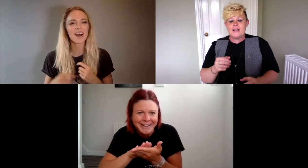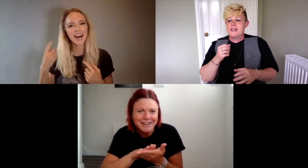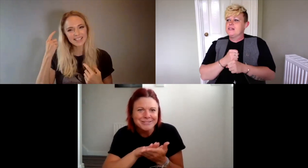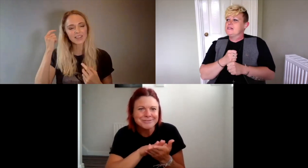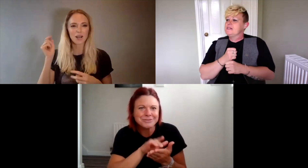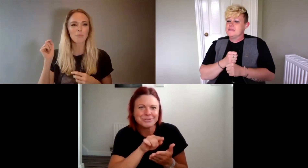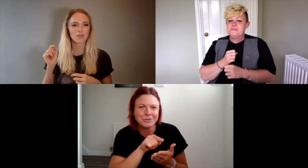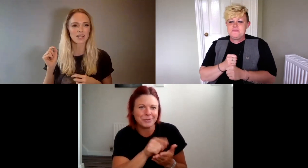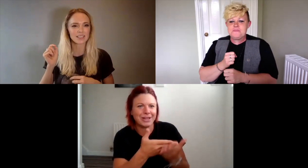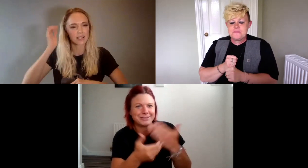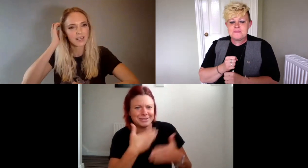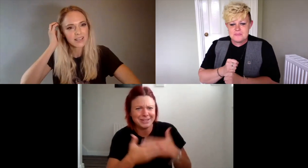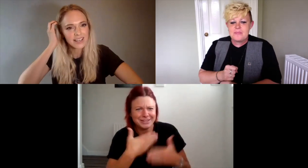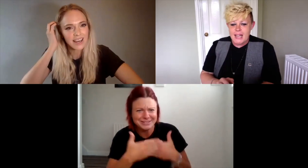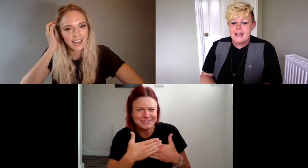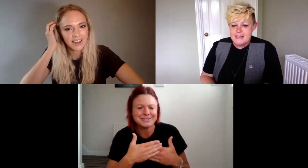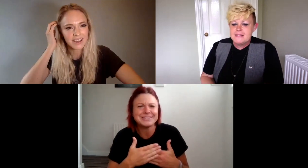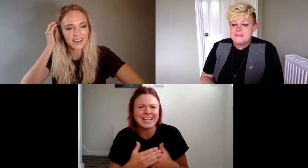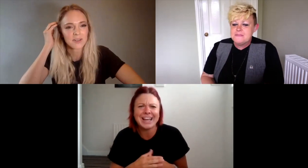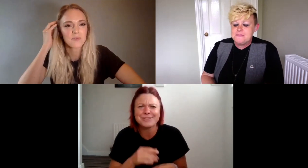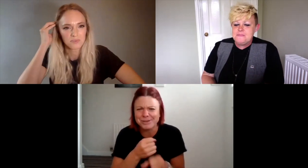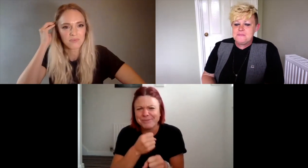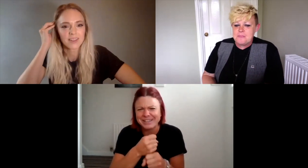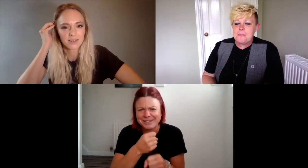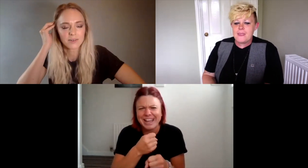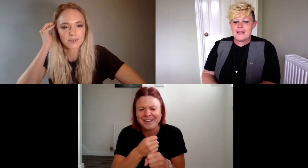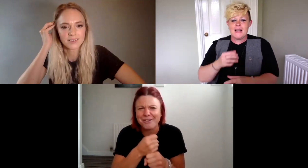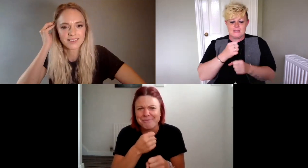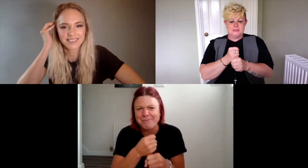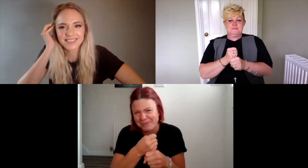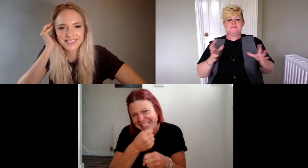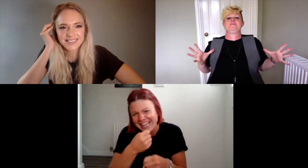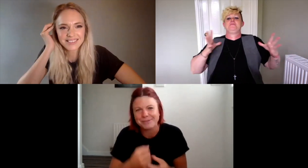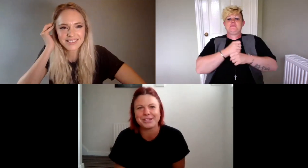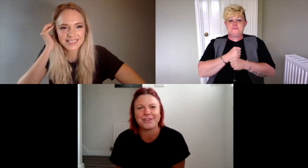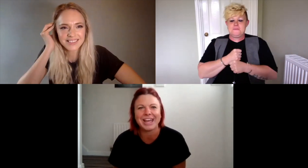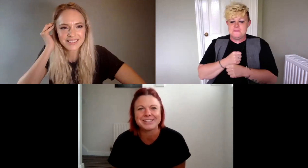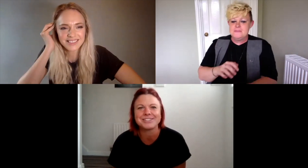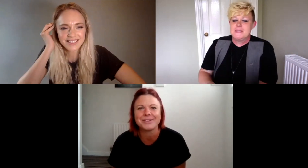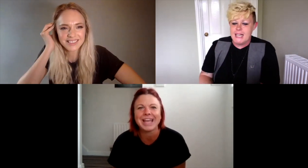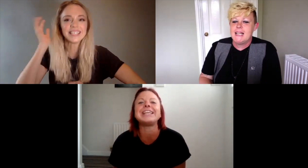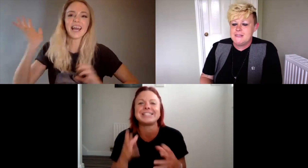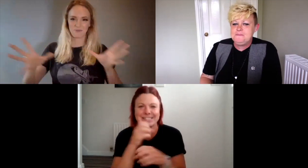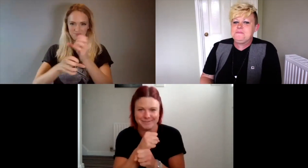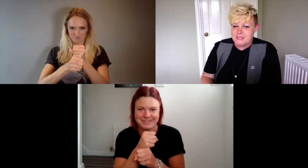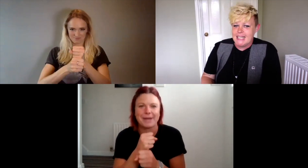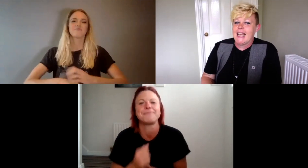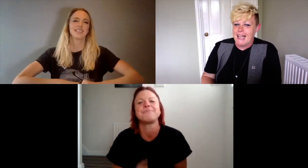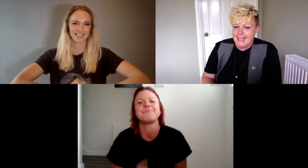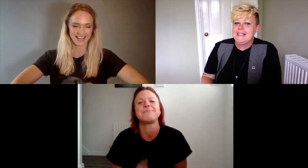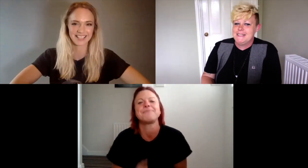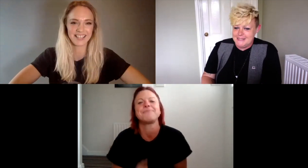So I had a couple of things. Yeah. Yeah, there was something, yeah, I can't remember, but yeah, something on that. So yeah, yes,